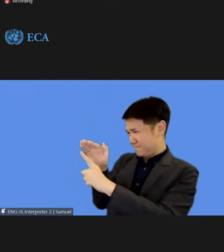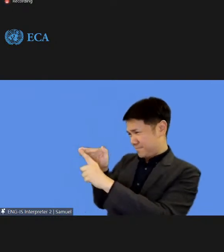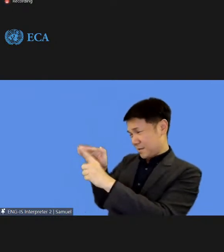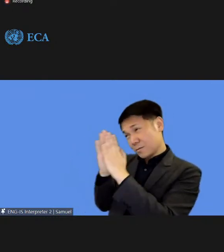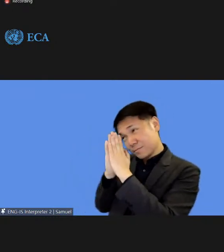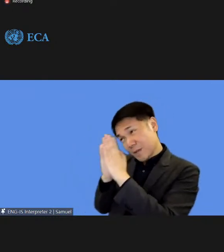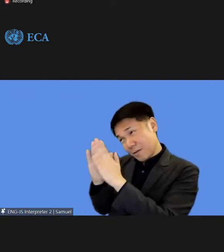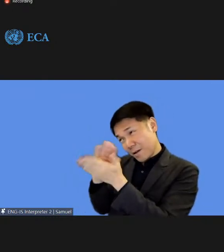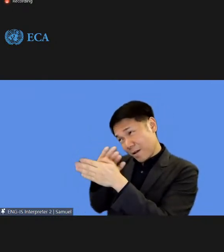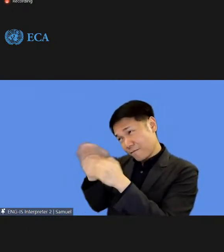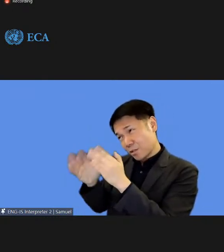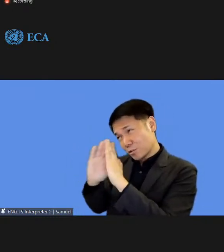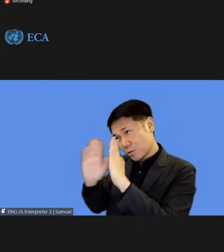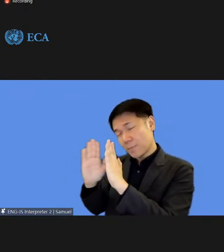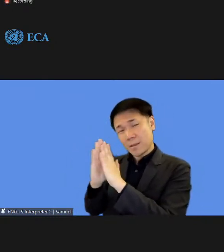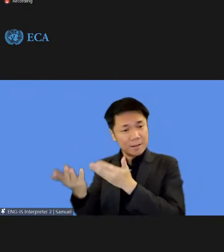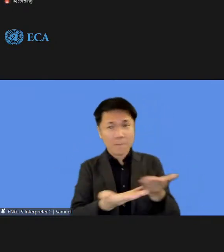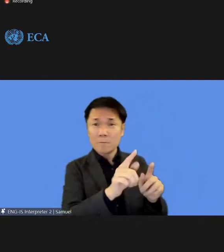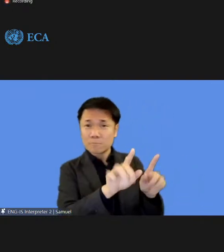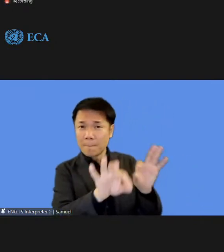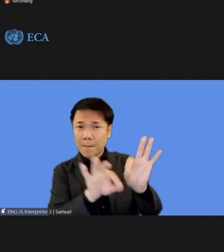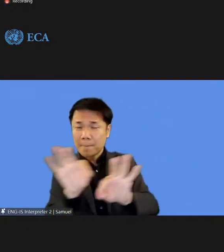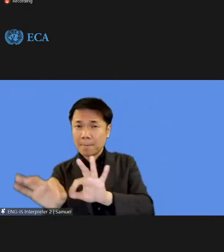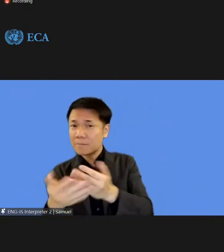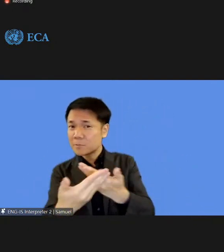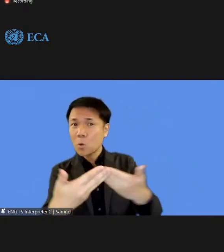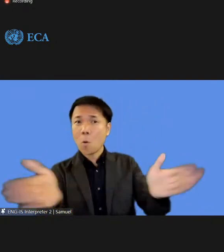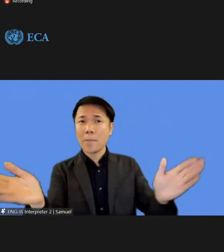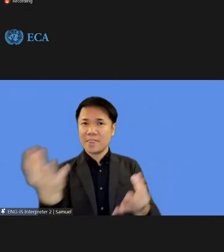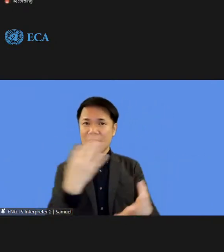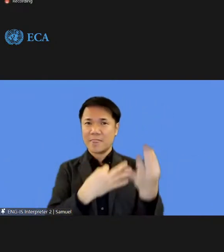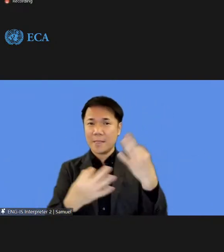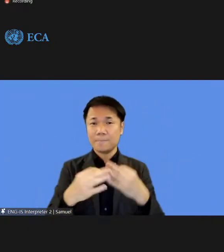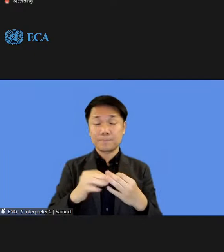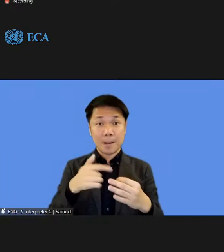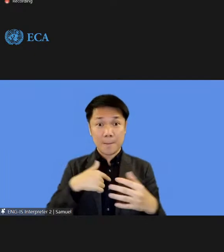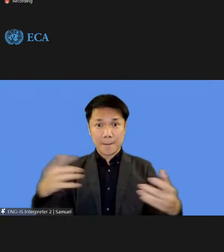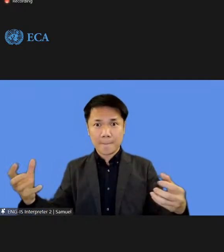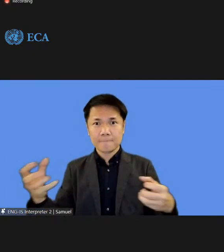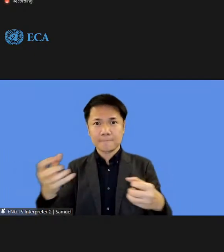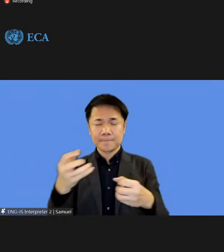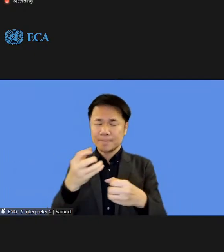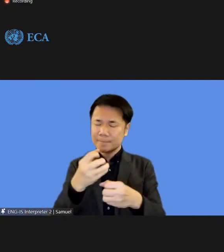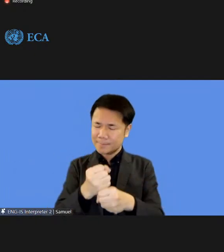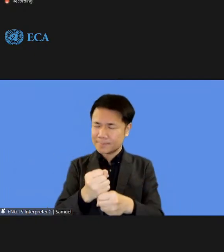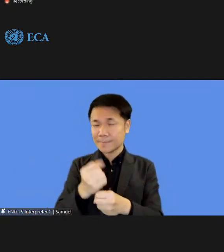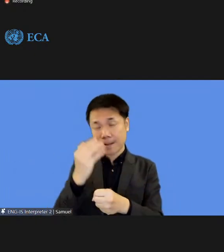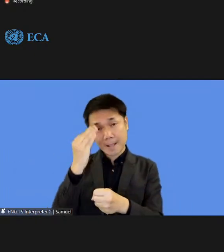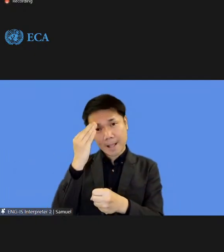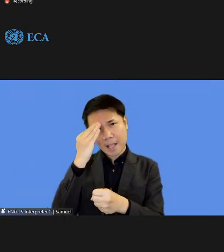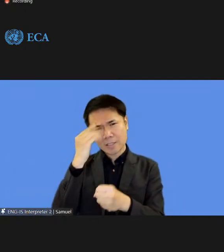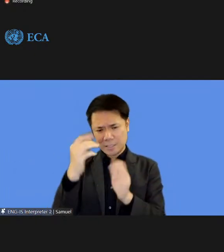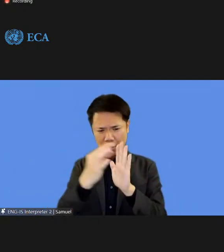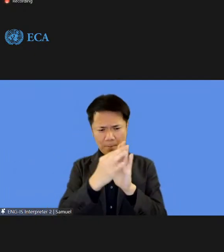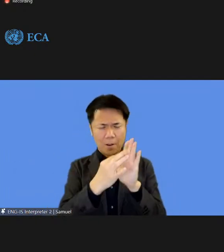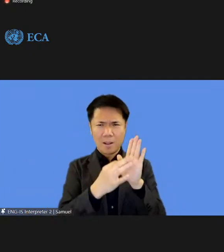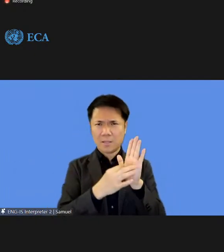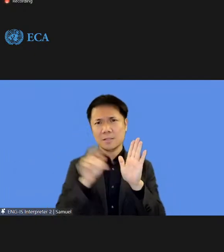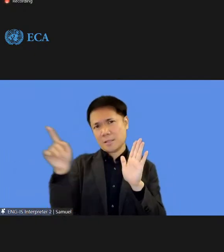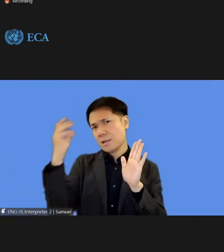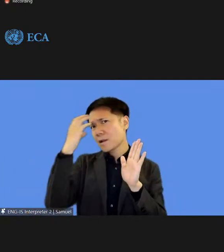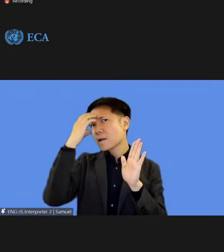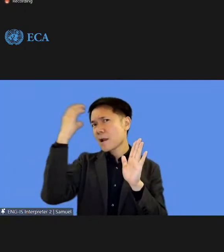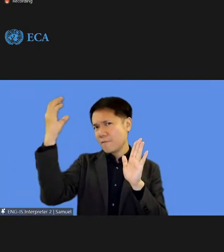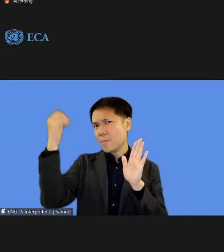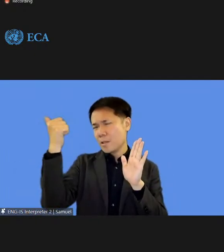floor to the audience as well. Yeah, sorry. In conclusion, I've seen some of these policy interventions by the government giving